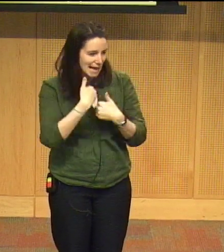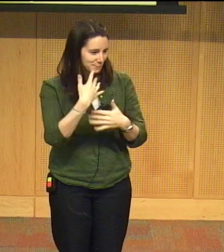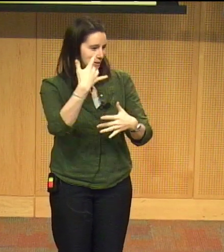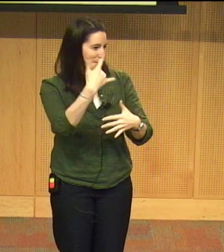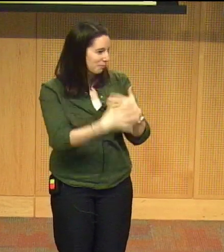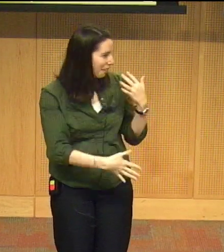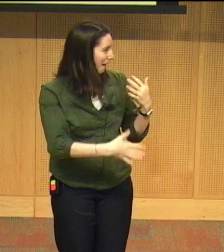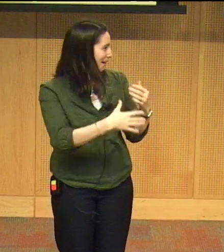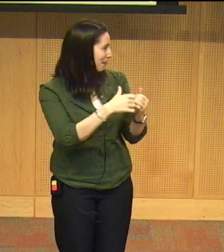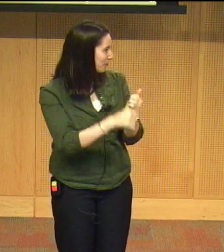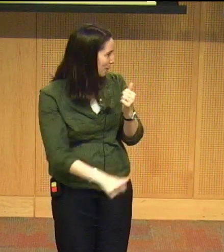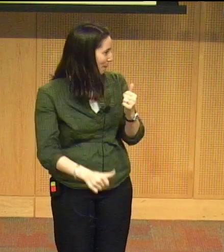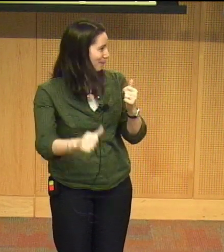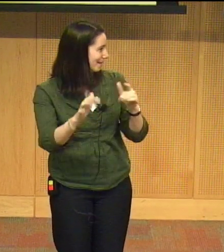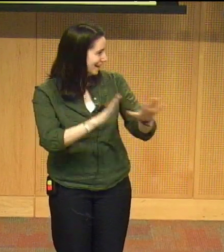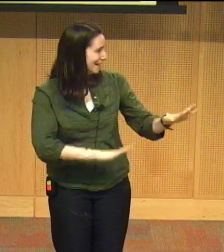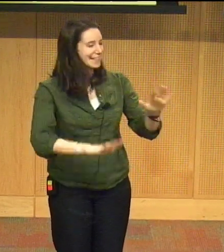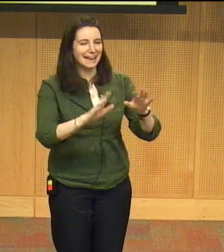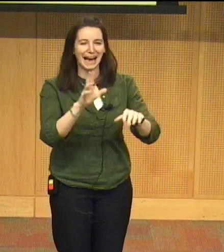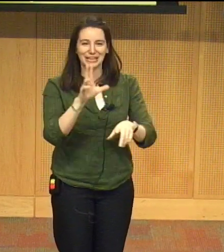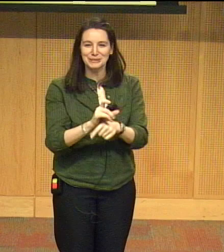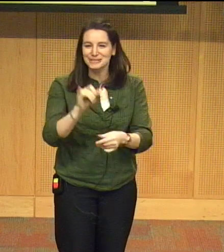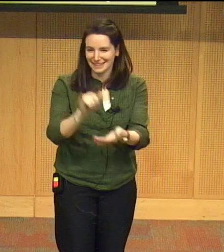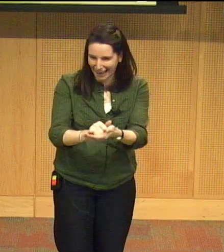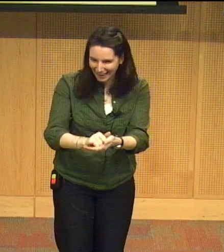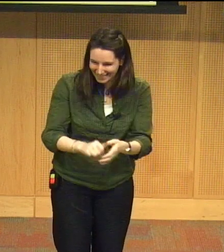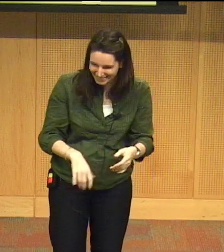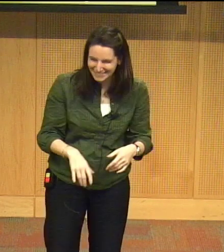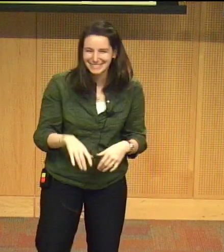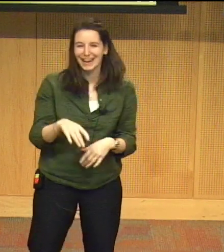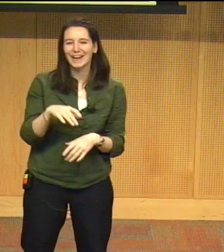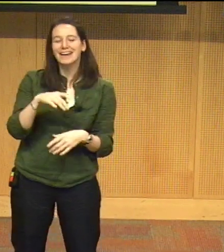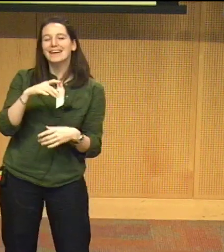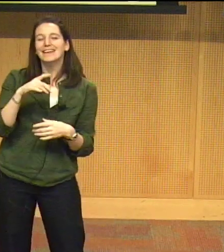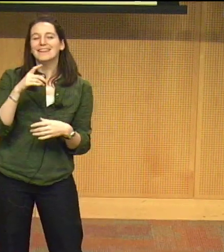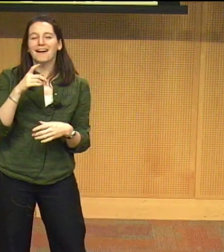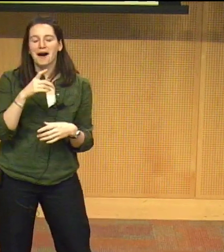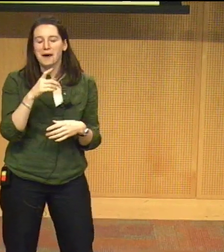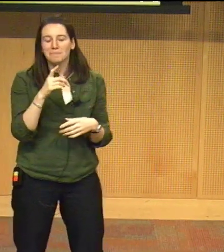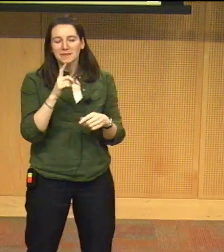and the blood and the poop, and they got used to that. So,